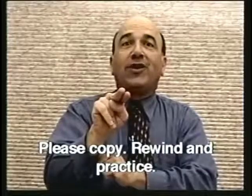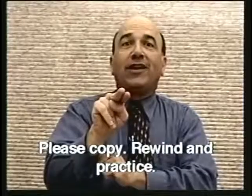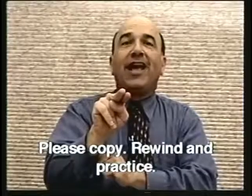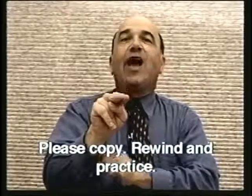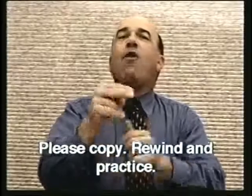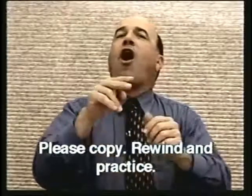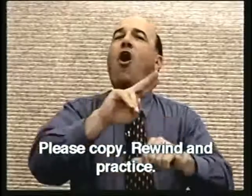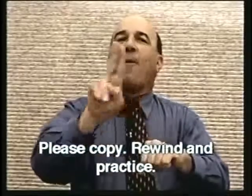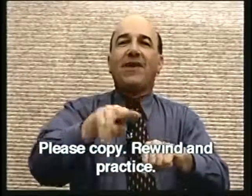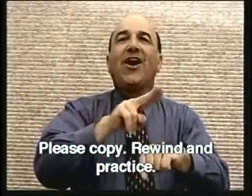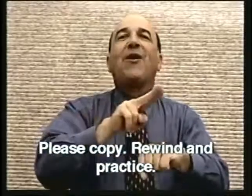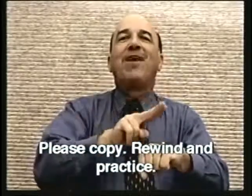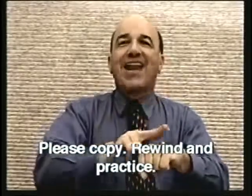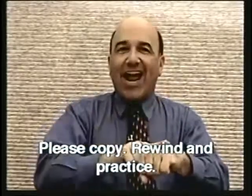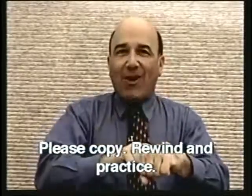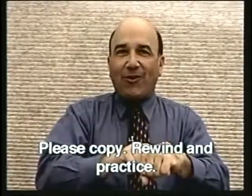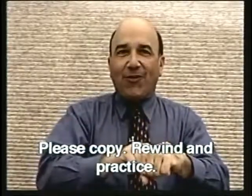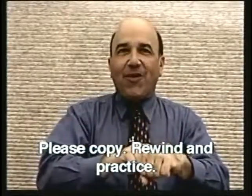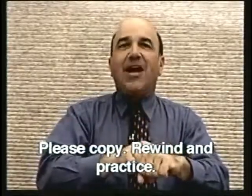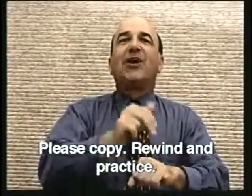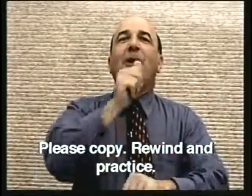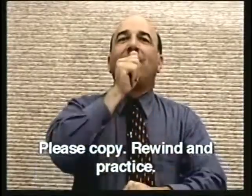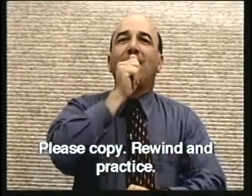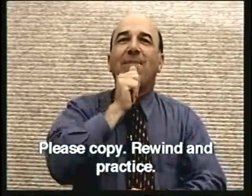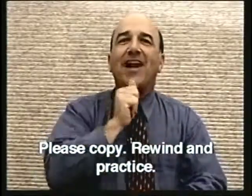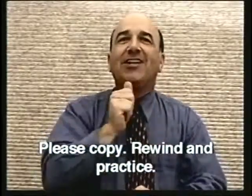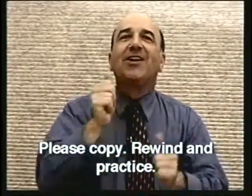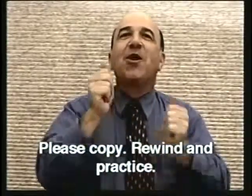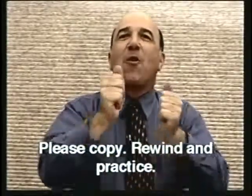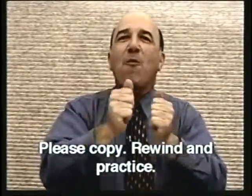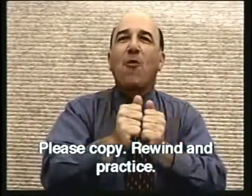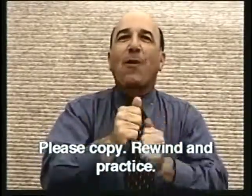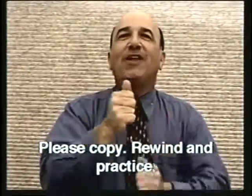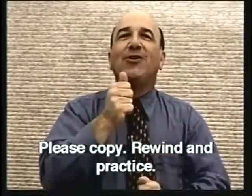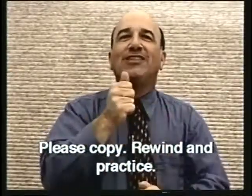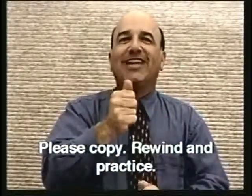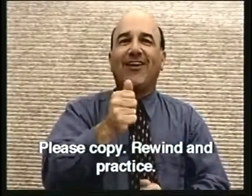orientation will all become natural. So be patient with yourself.